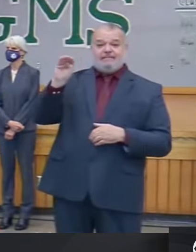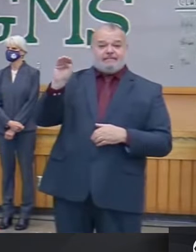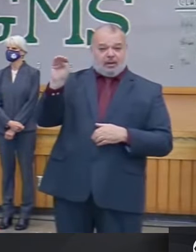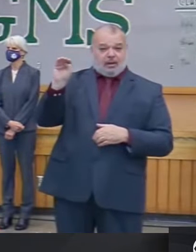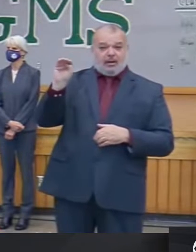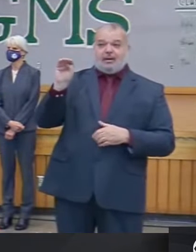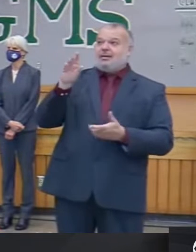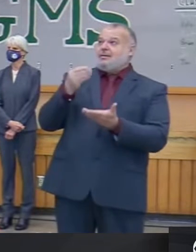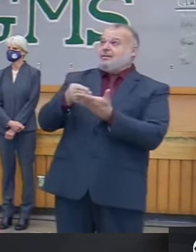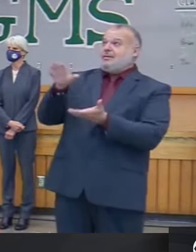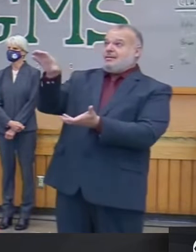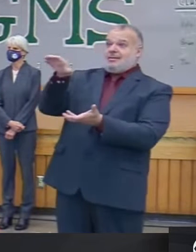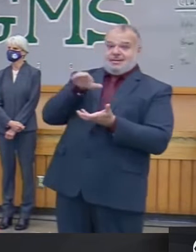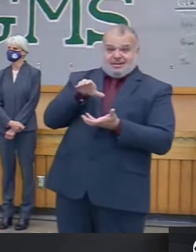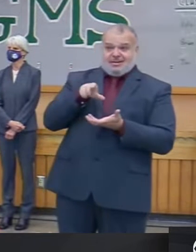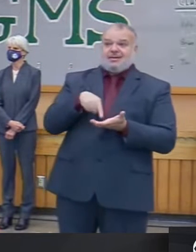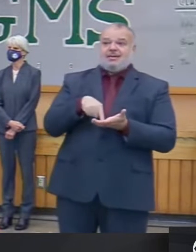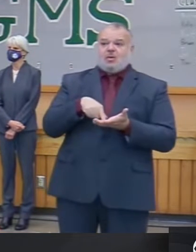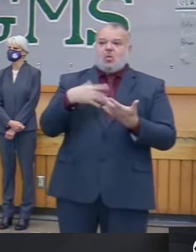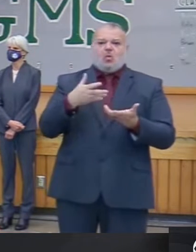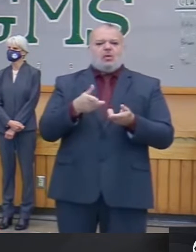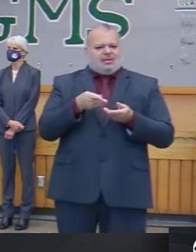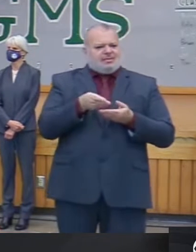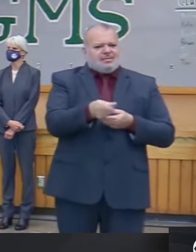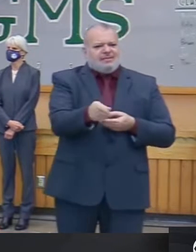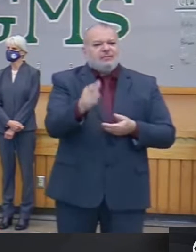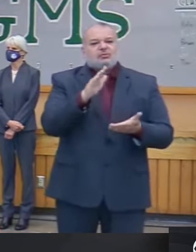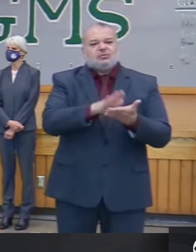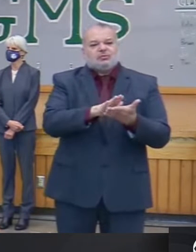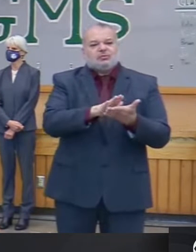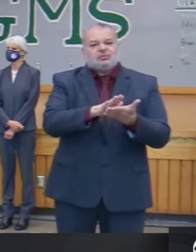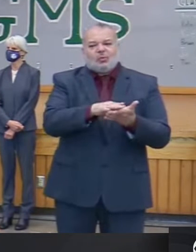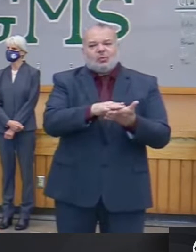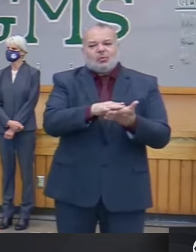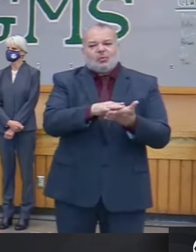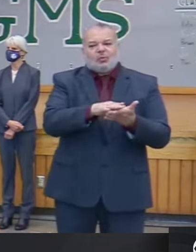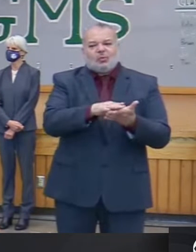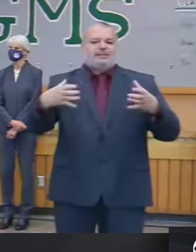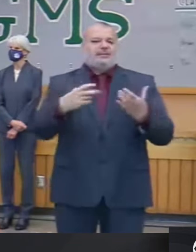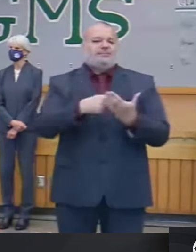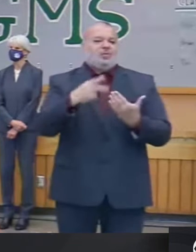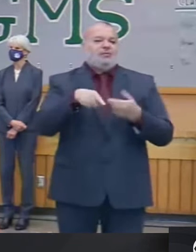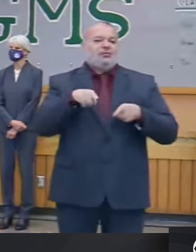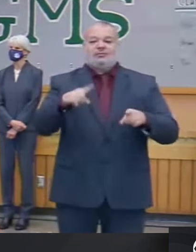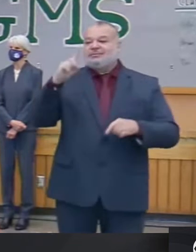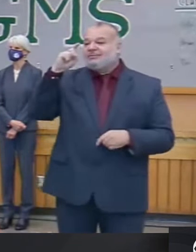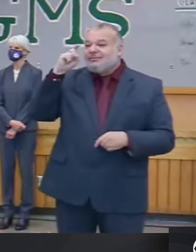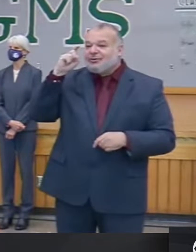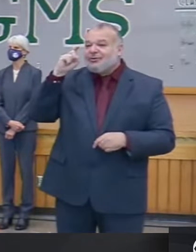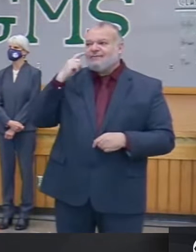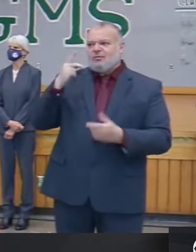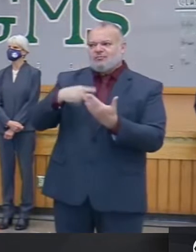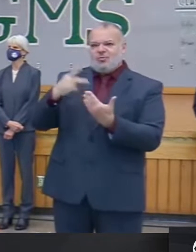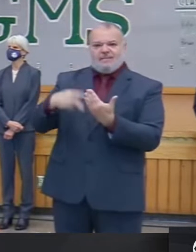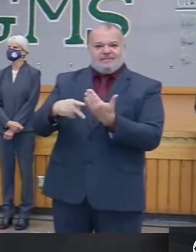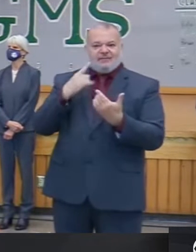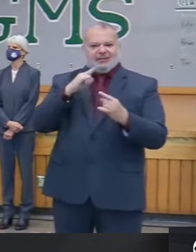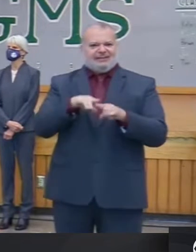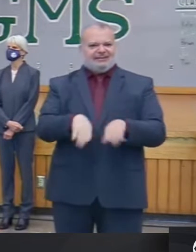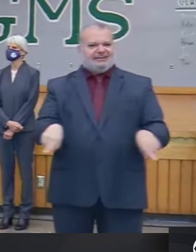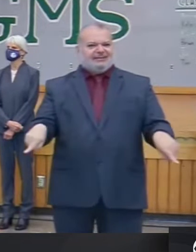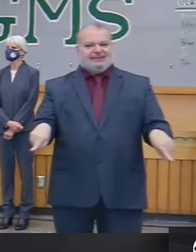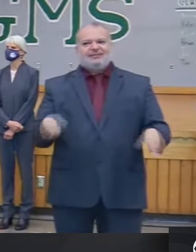offer summer learning and recreational programs that can help kids grow academically and socially. And after a year of so